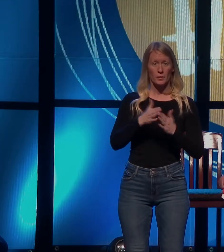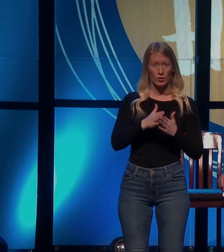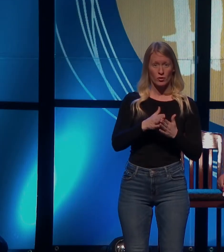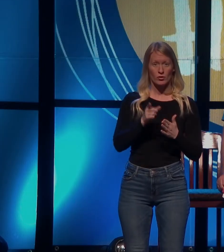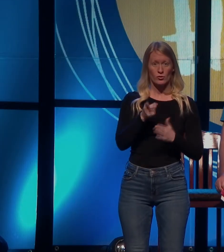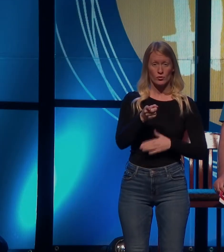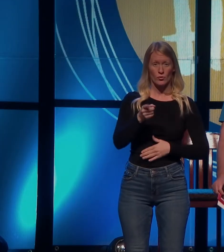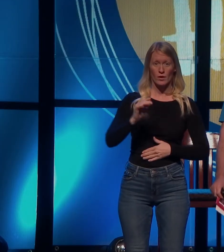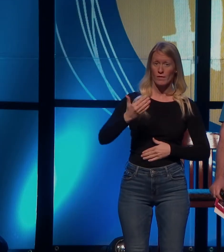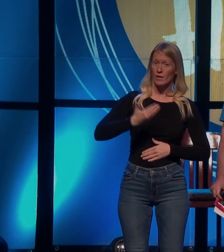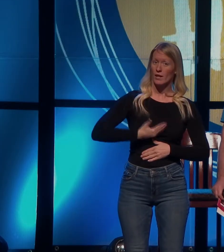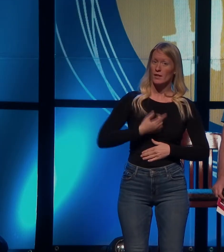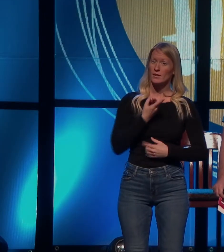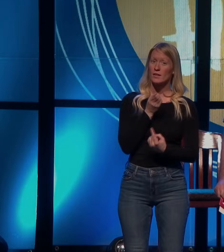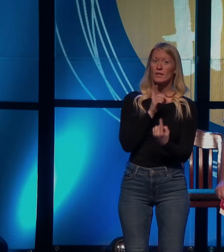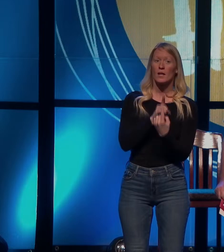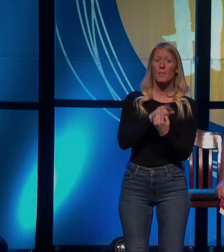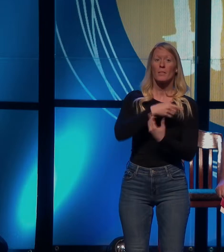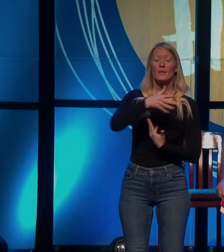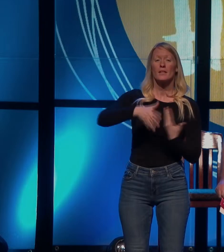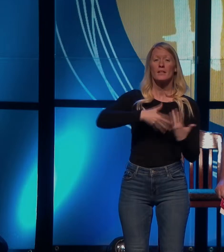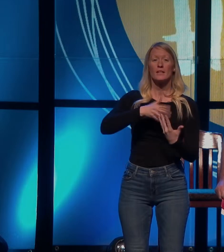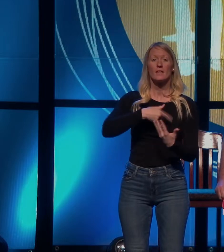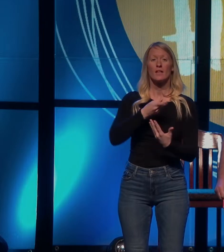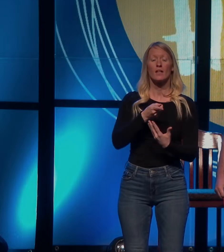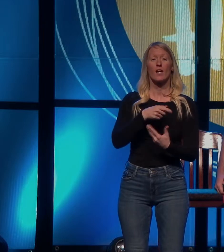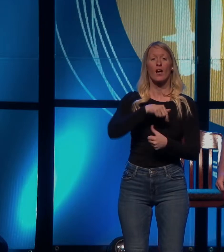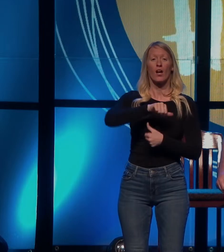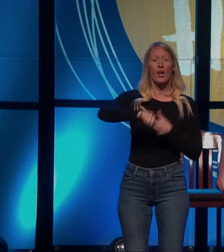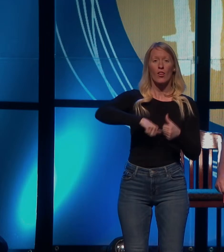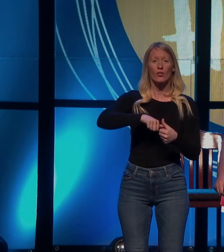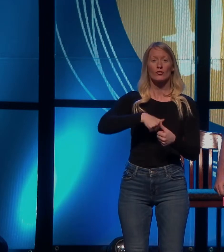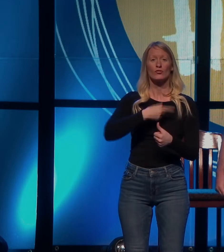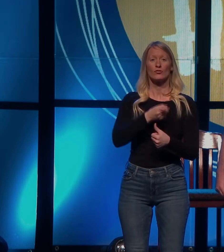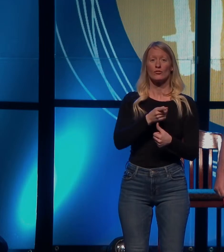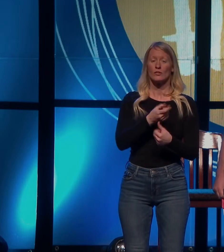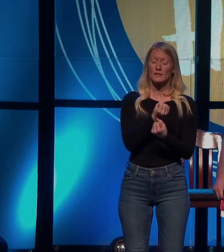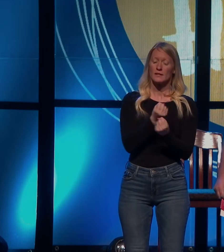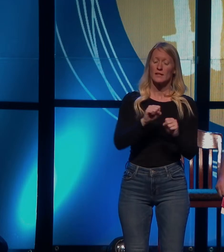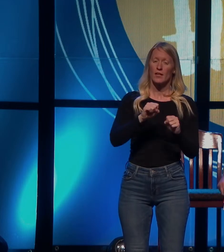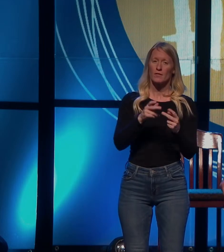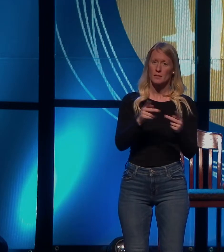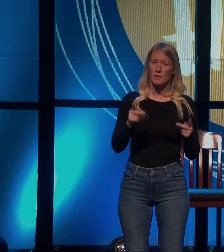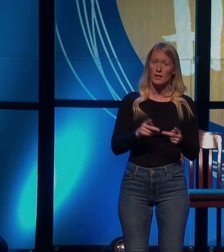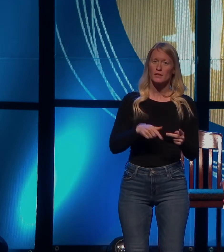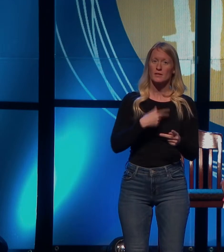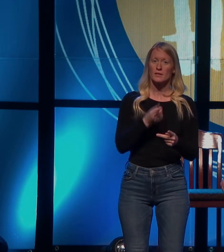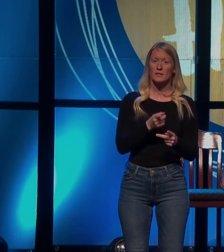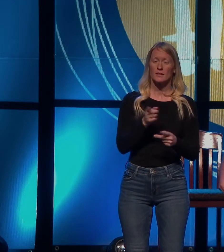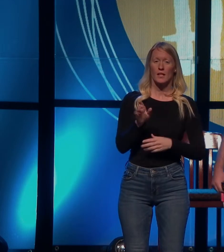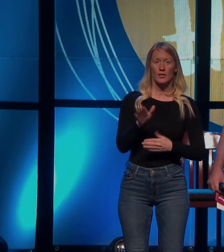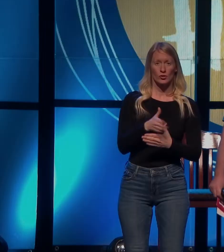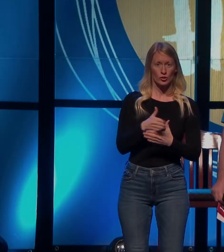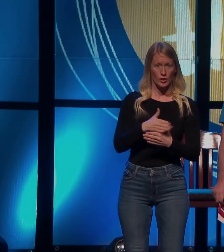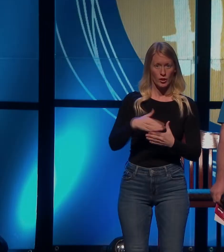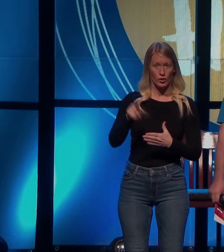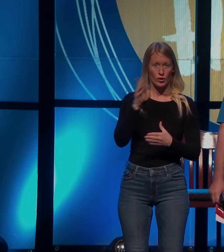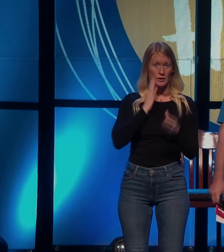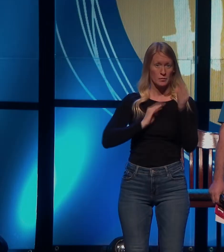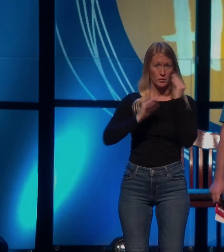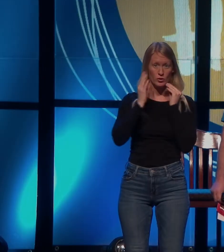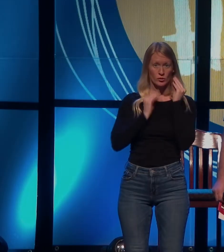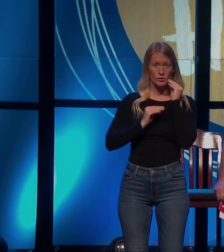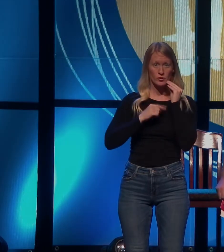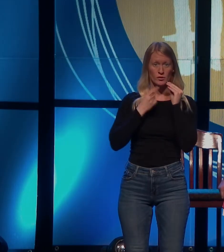meet others in this safe space who might share a similar journey. And in light of this being Holy Week,